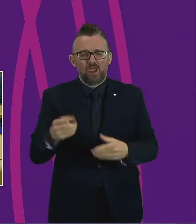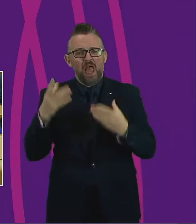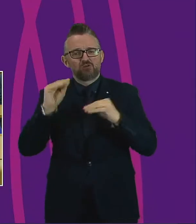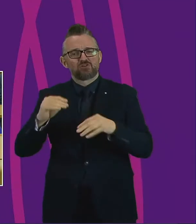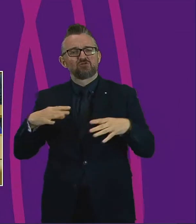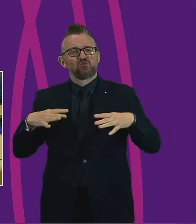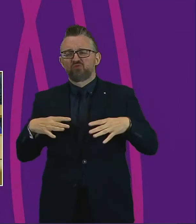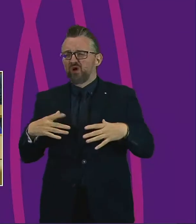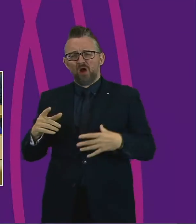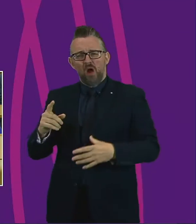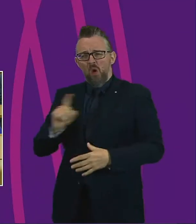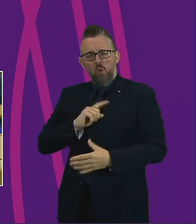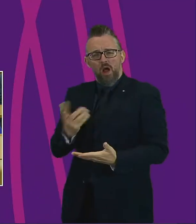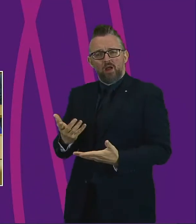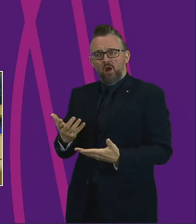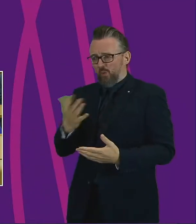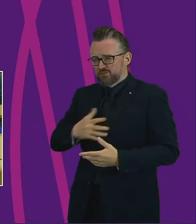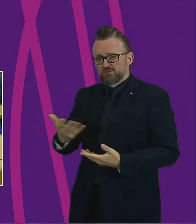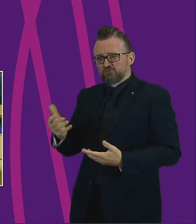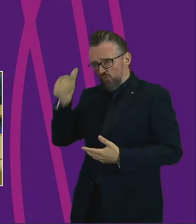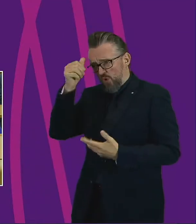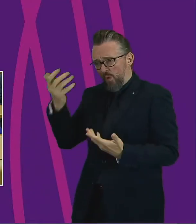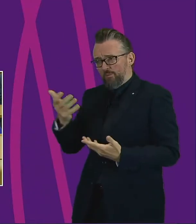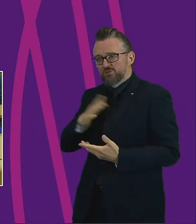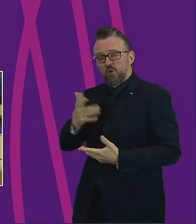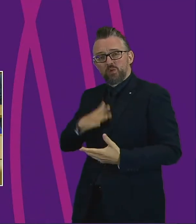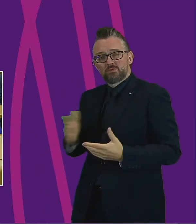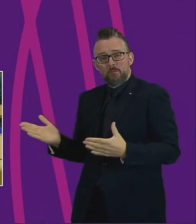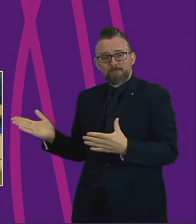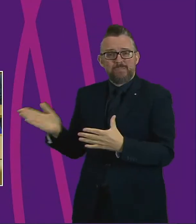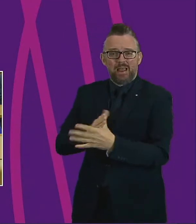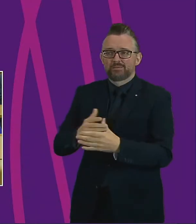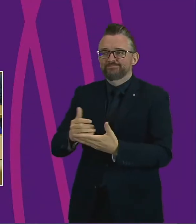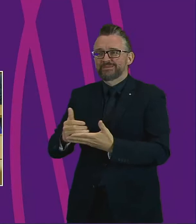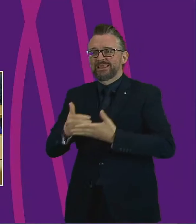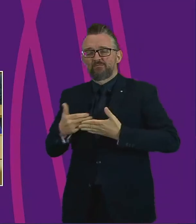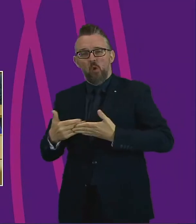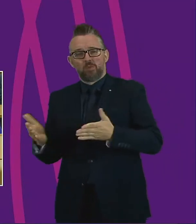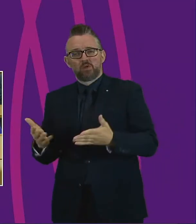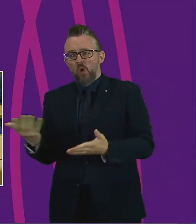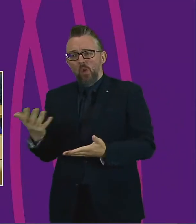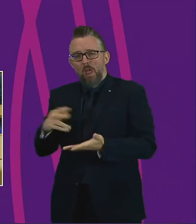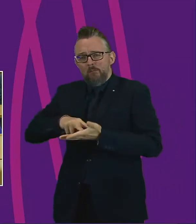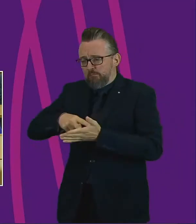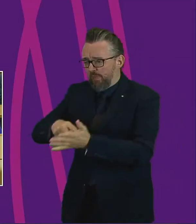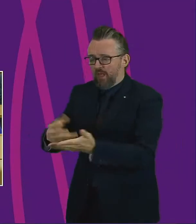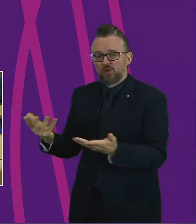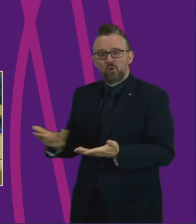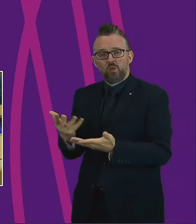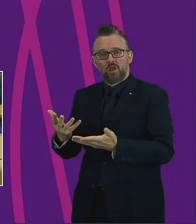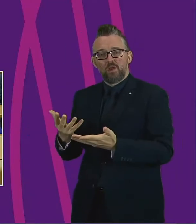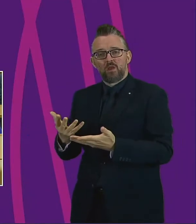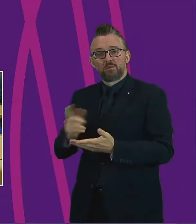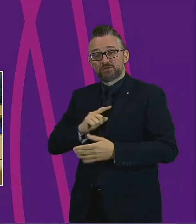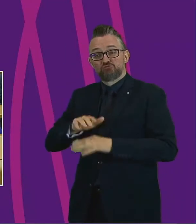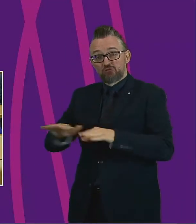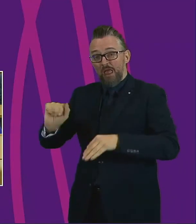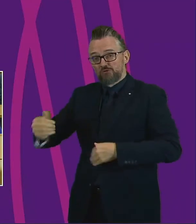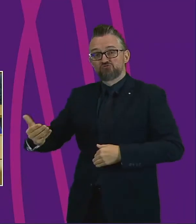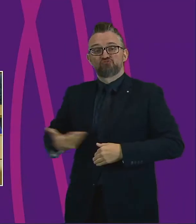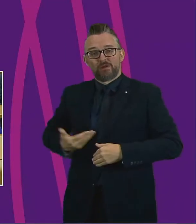make the resources available, to get our schools safely reopened and to uphold our children's right to an